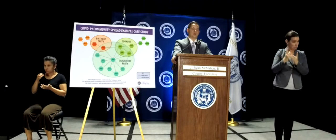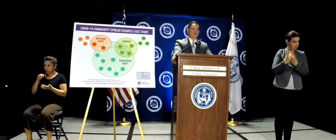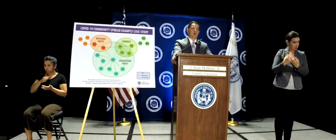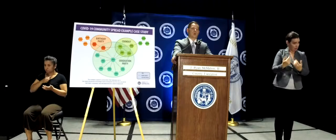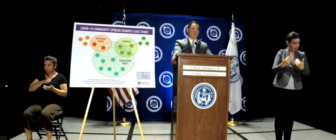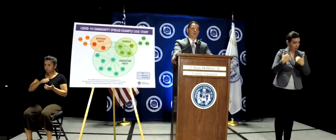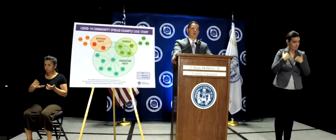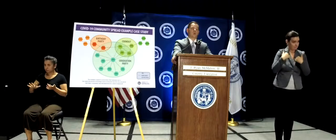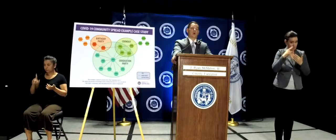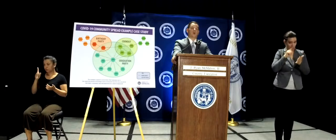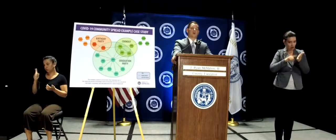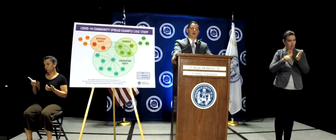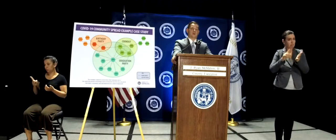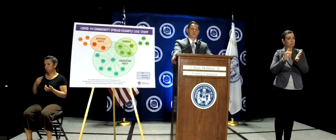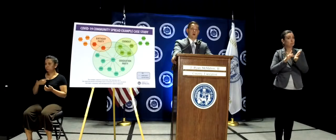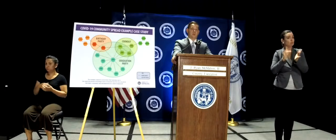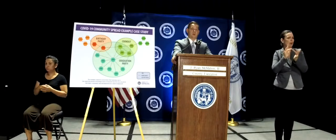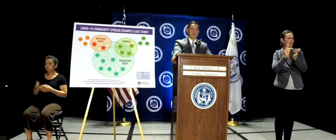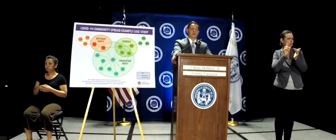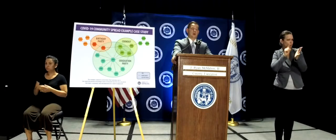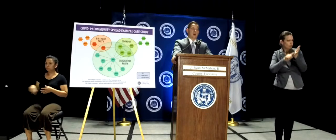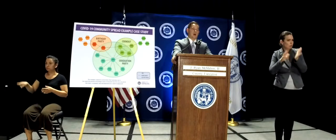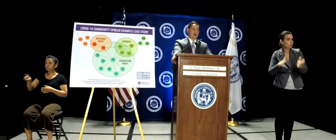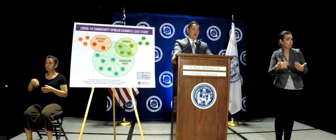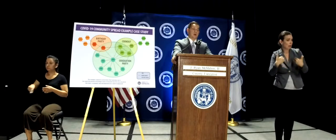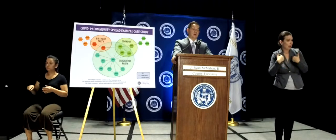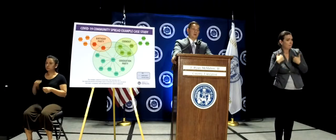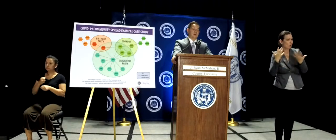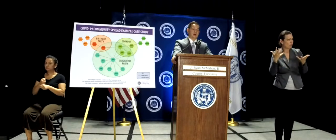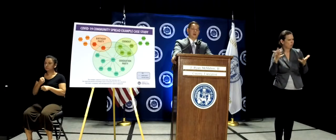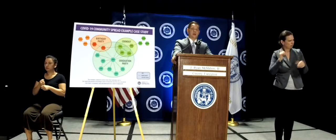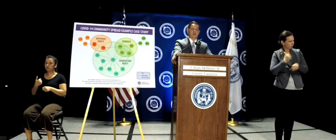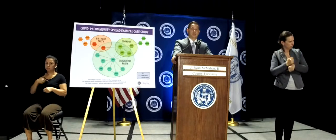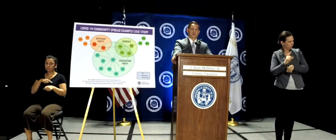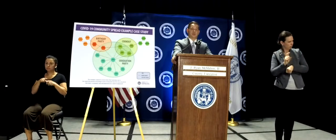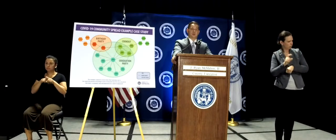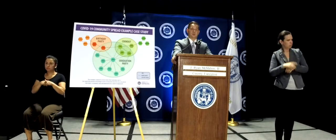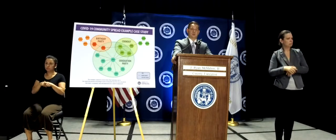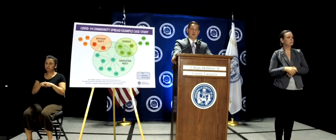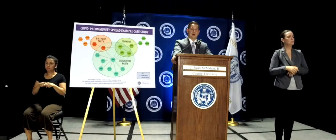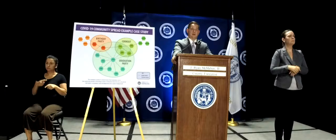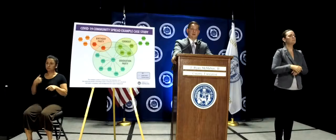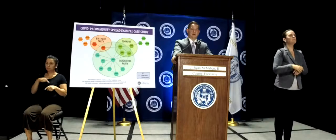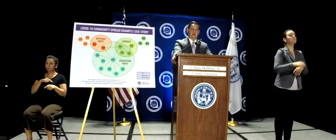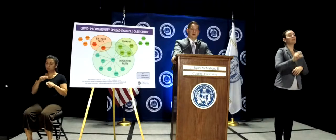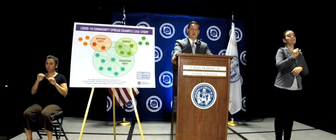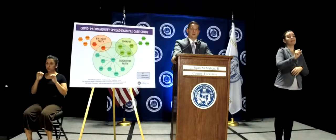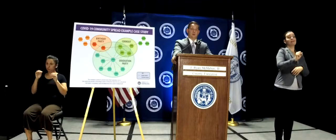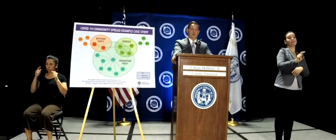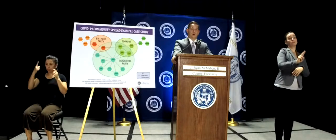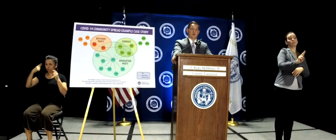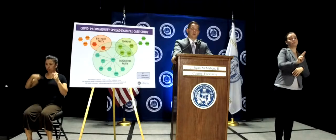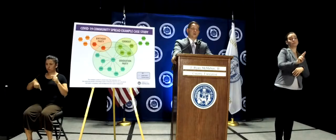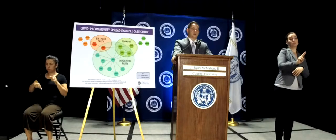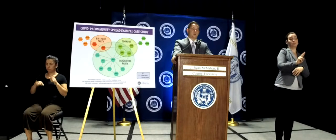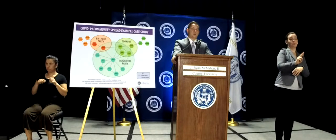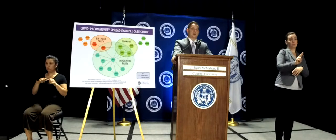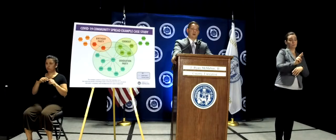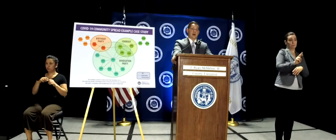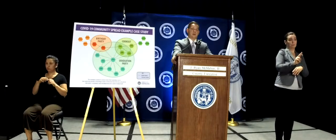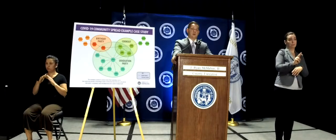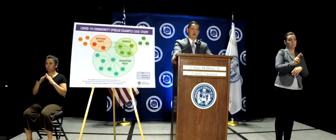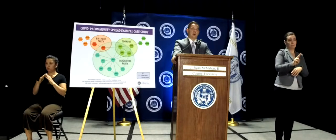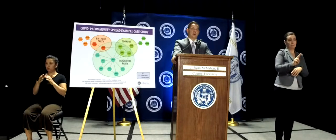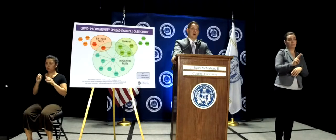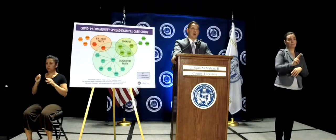at SU? Sure. So they work with our health department, and they are in addition to, not either or. So these